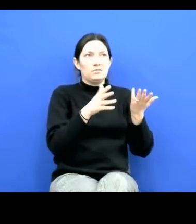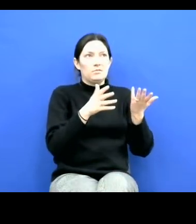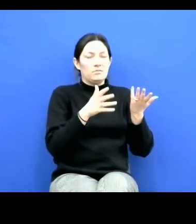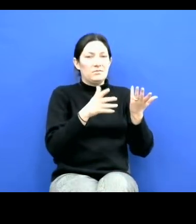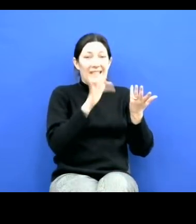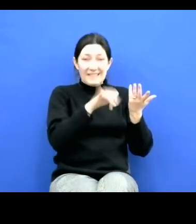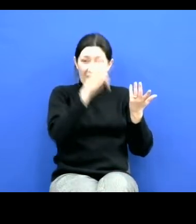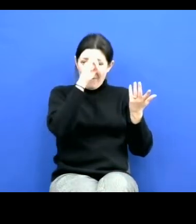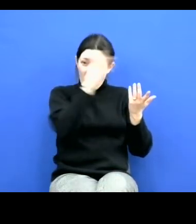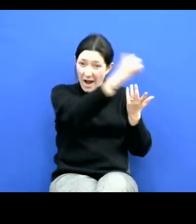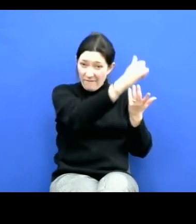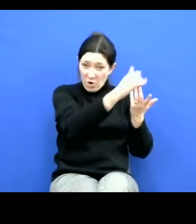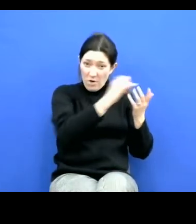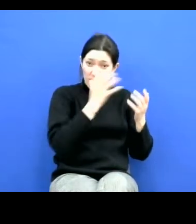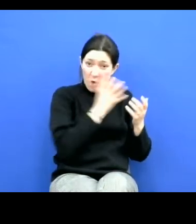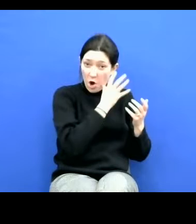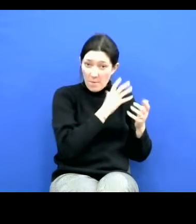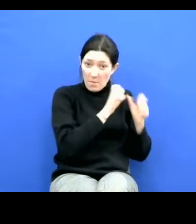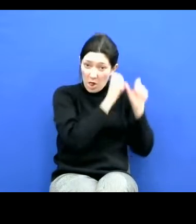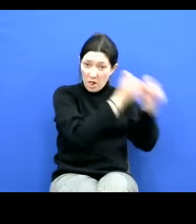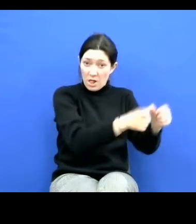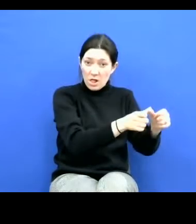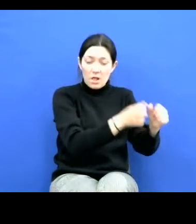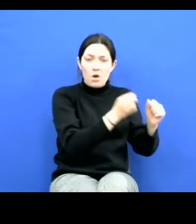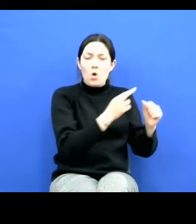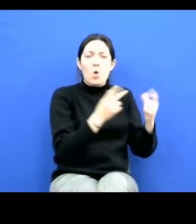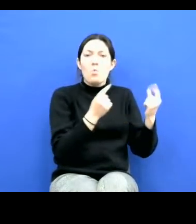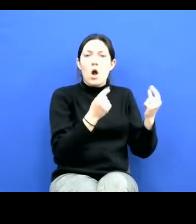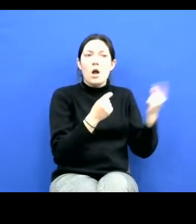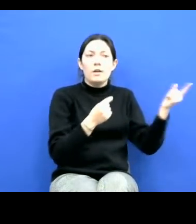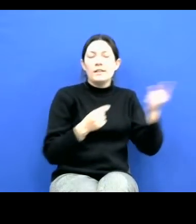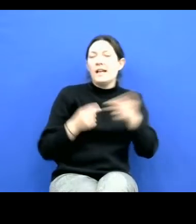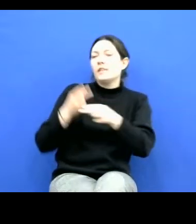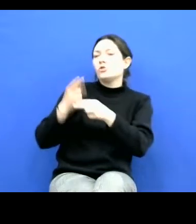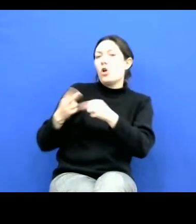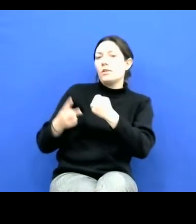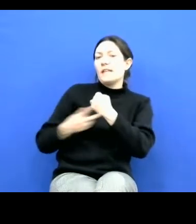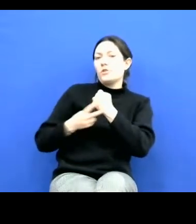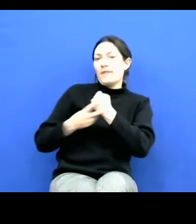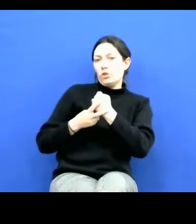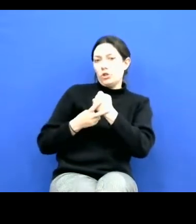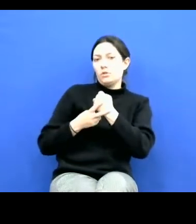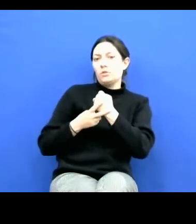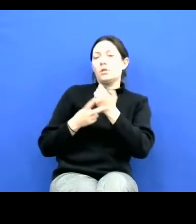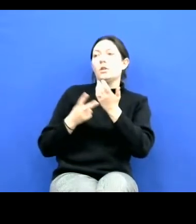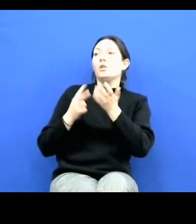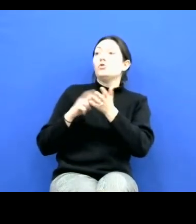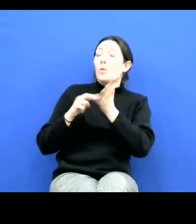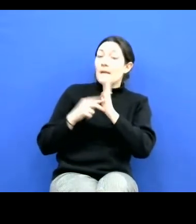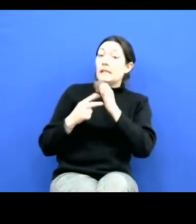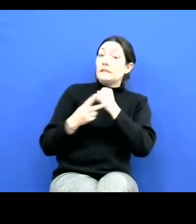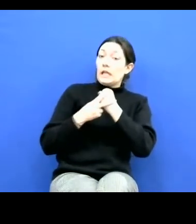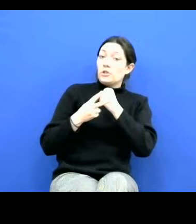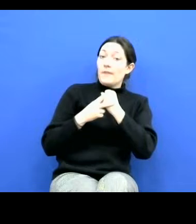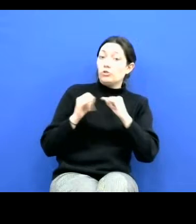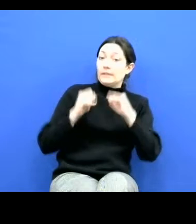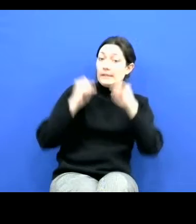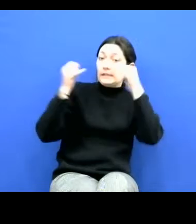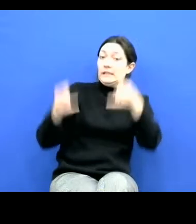forever farmable only? It's conservation, so while the conservation easement is on